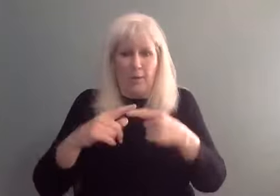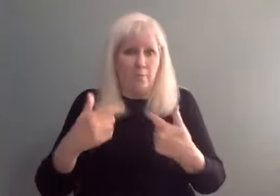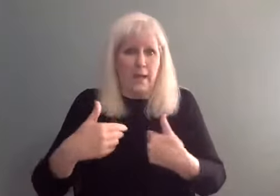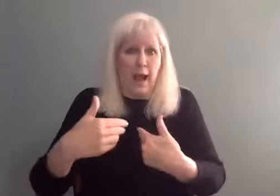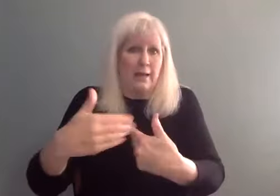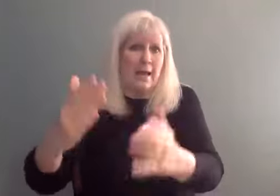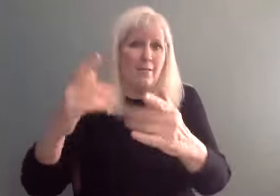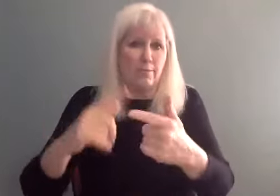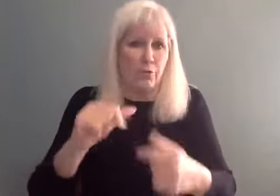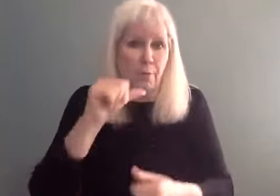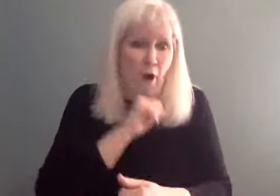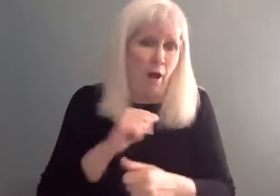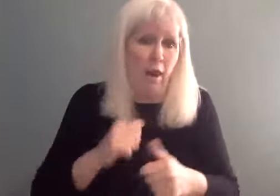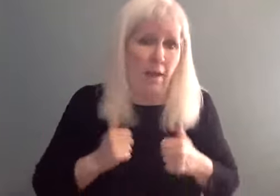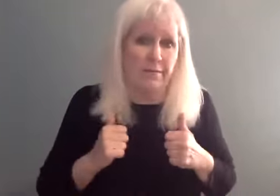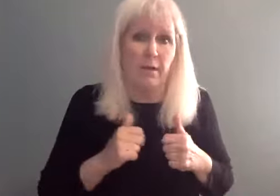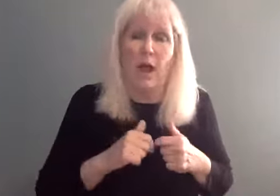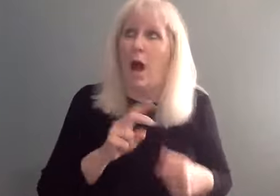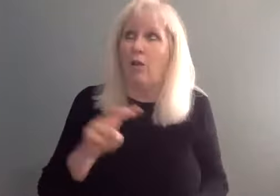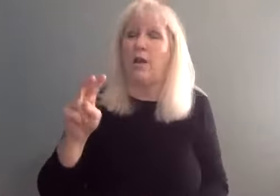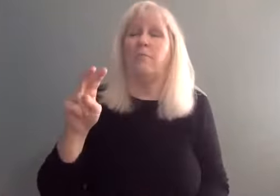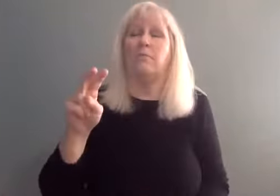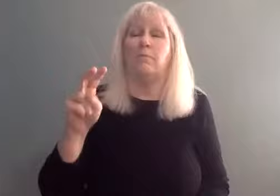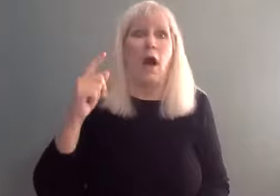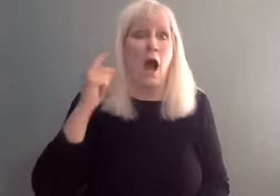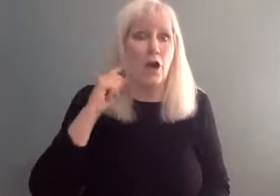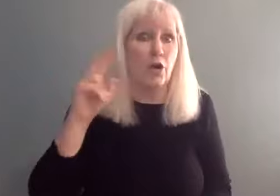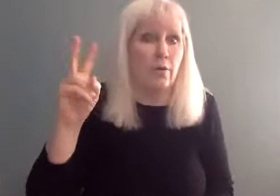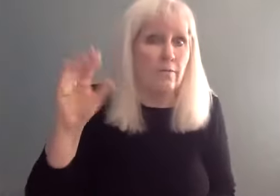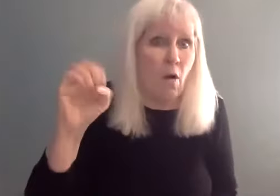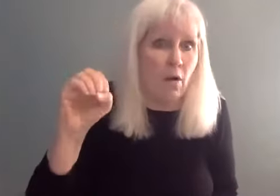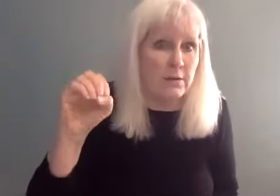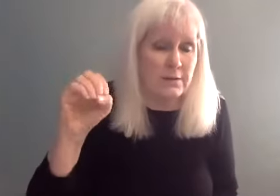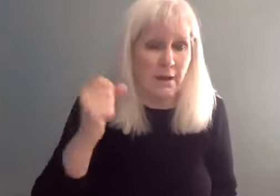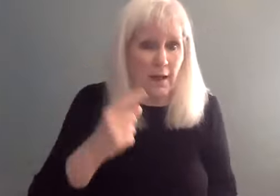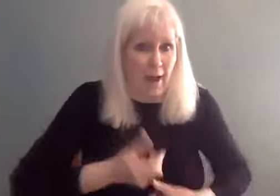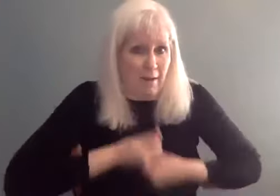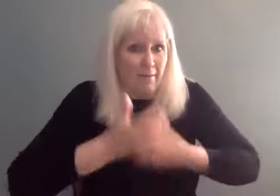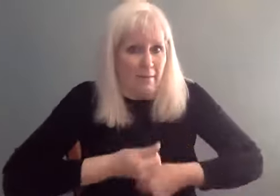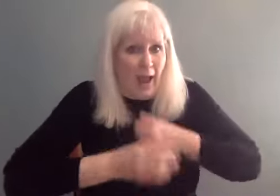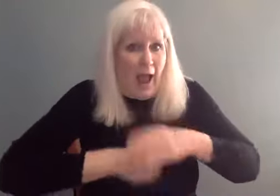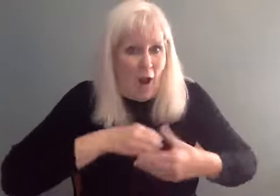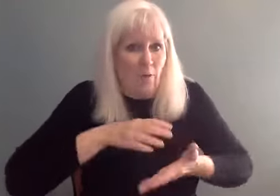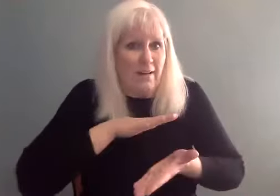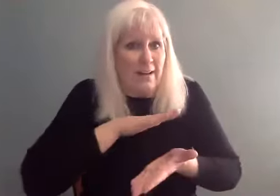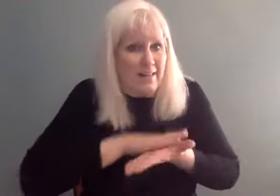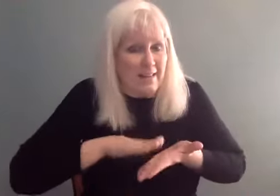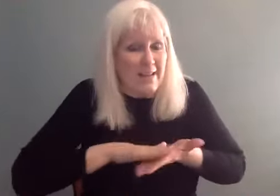at the sky and I heard a voice that had crept in. I had cleaned out enough to leave this little beautiful voice creep in.